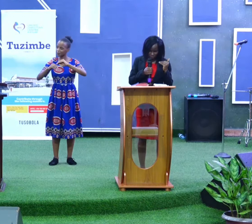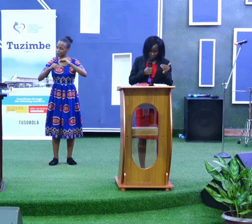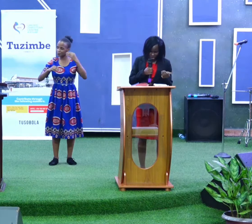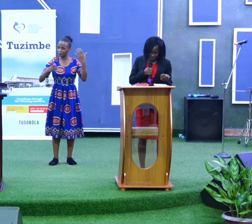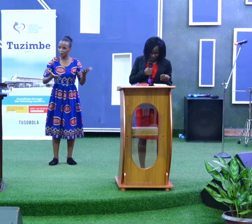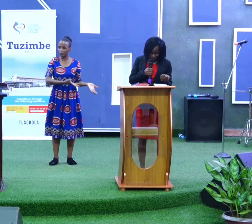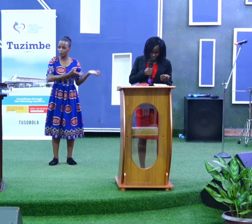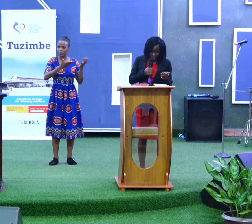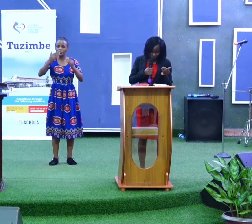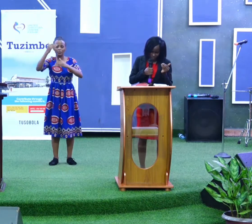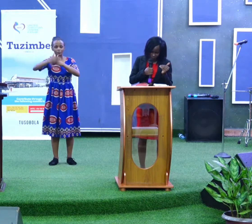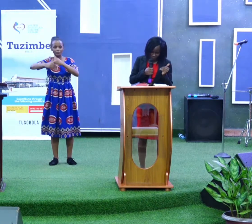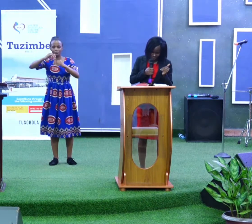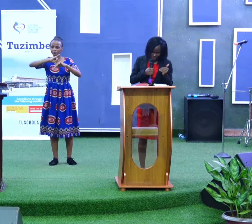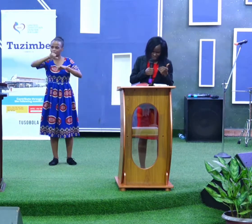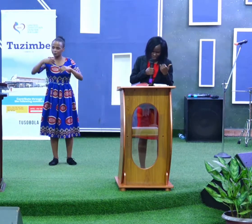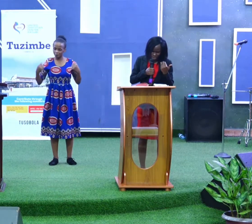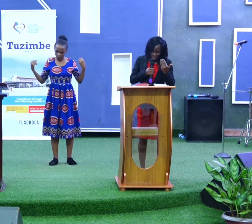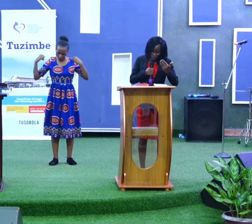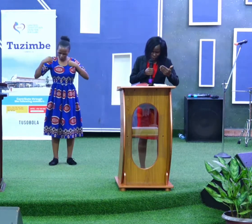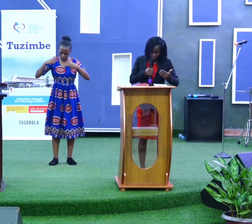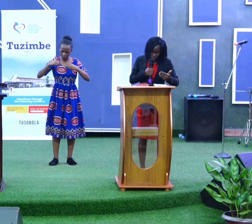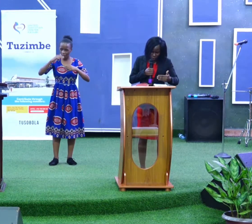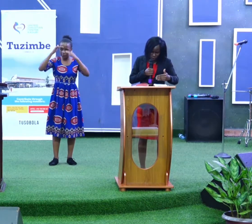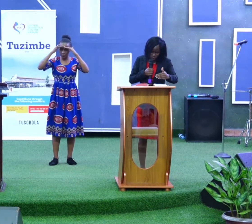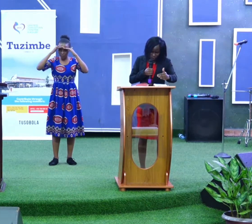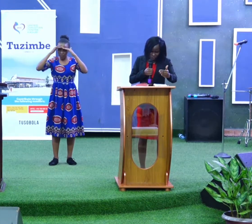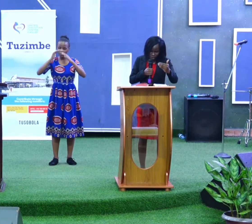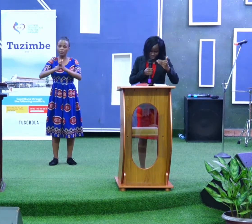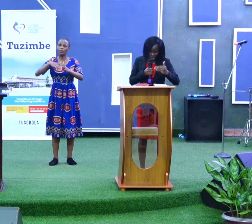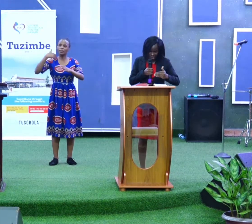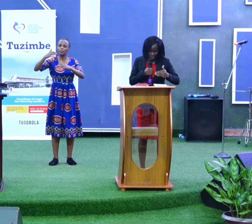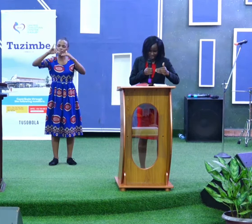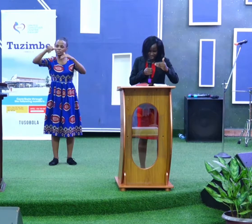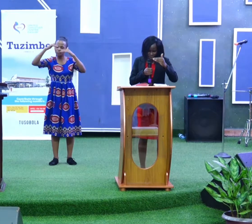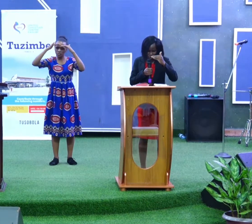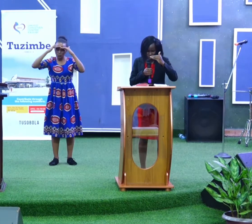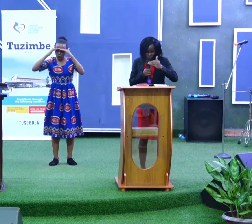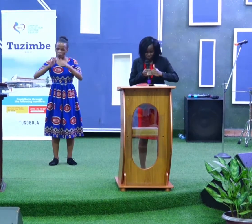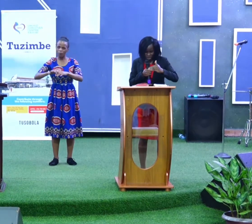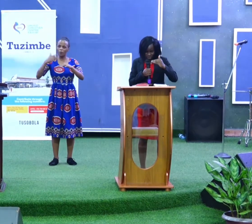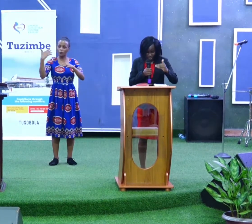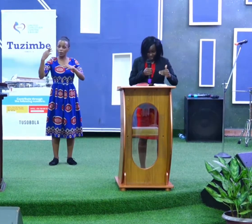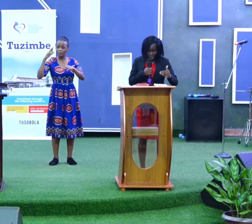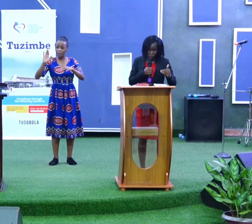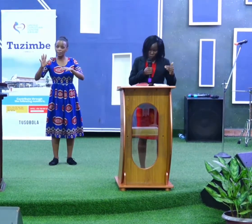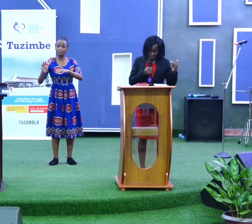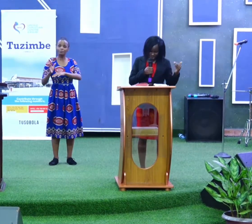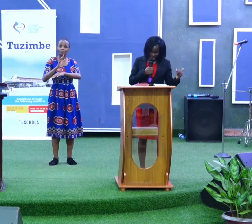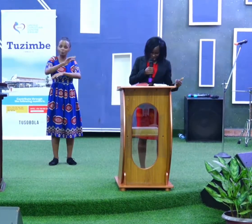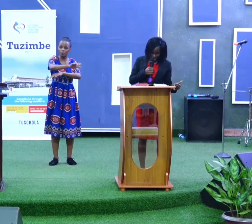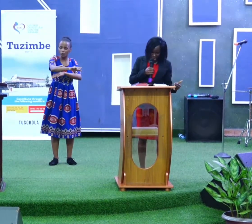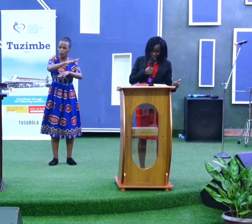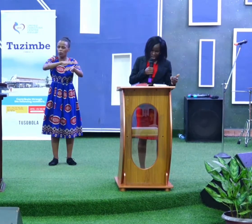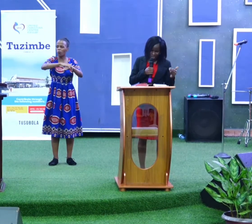and brought them near him. Verse 14, then Israel stretched out his right hand and laid it on Ephraim's head, who was